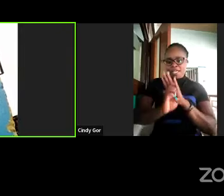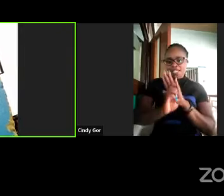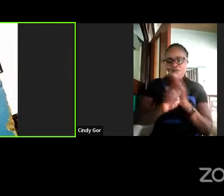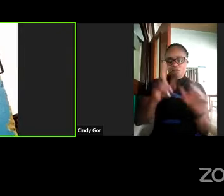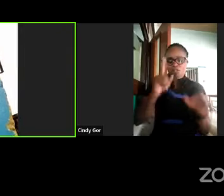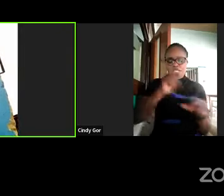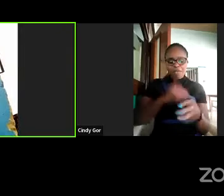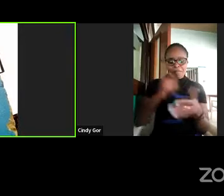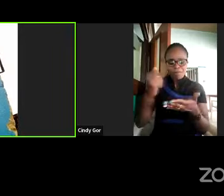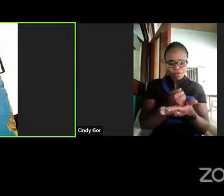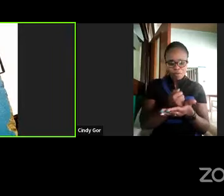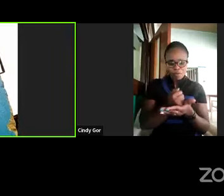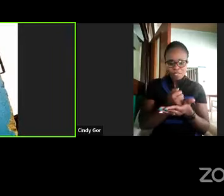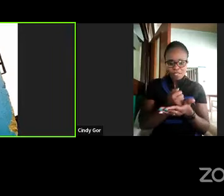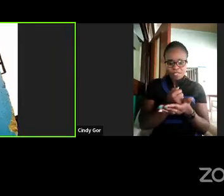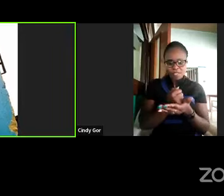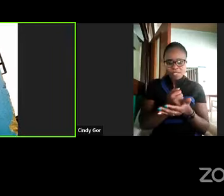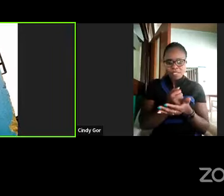the employment, maybe after the experience